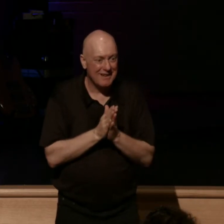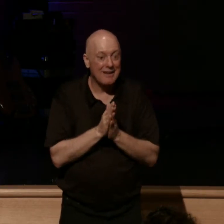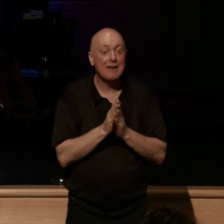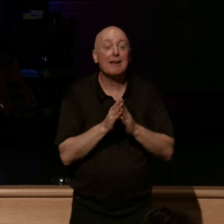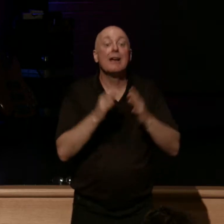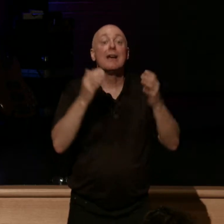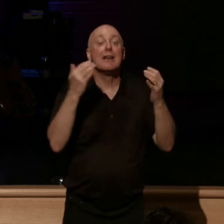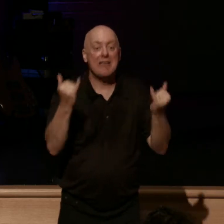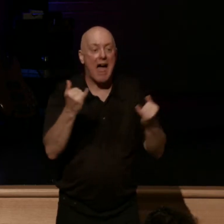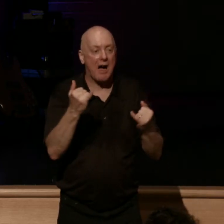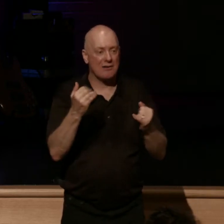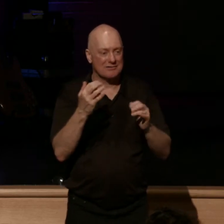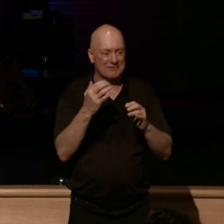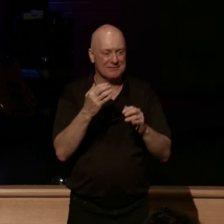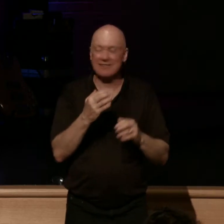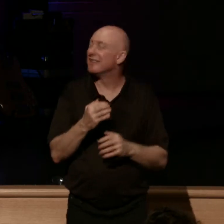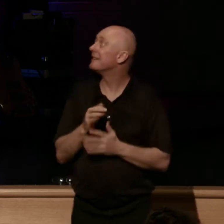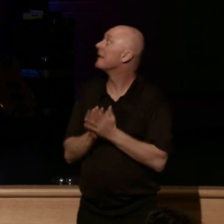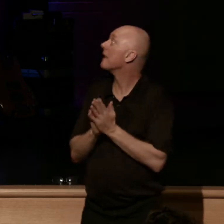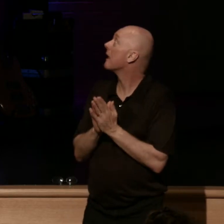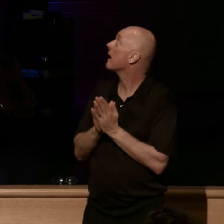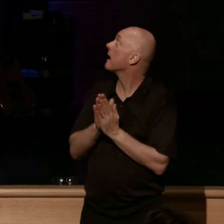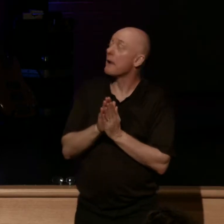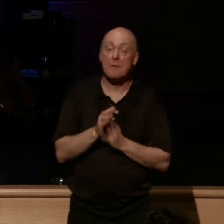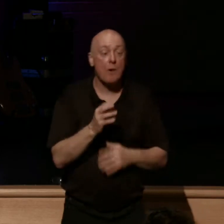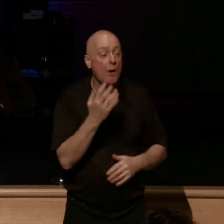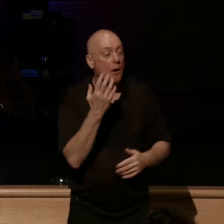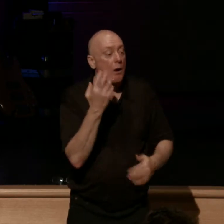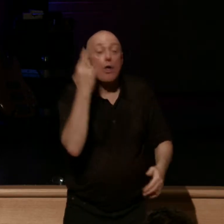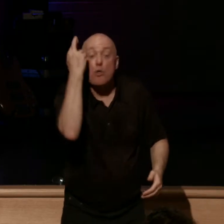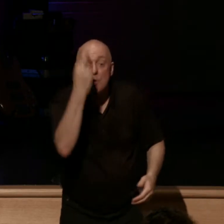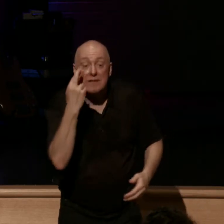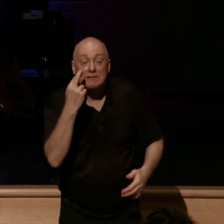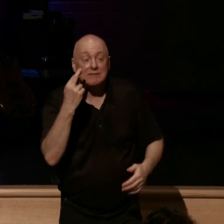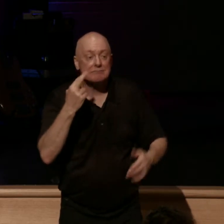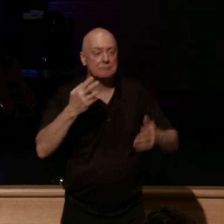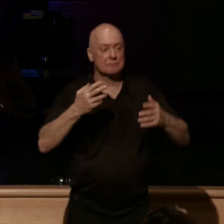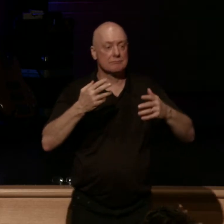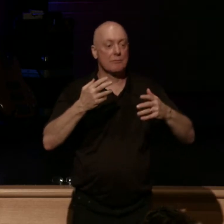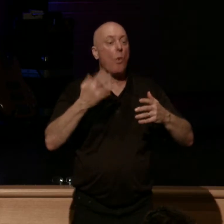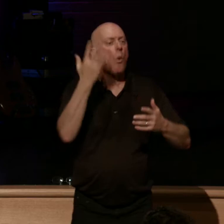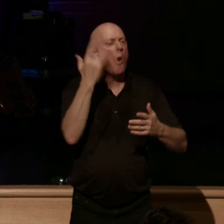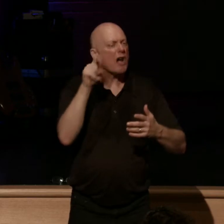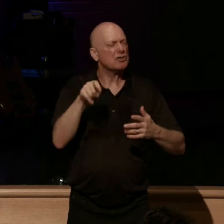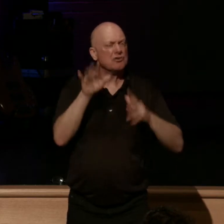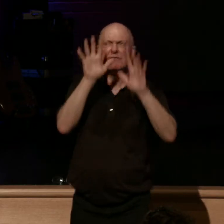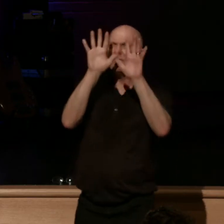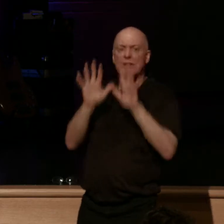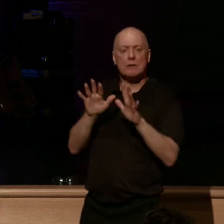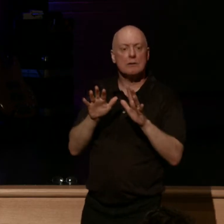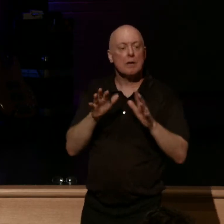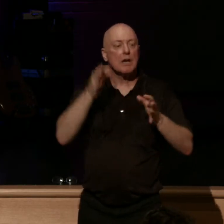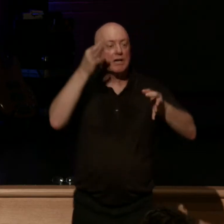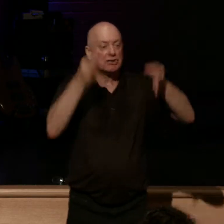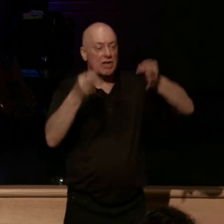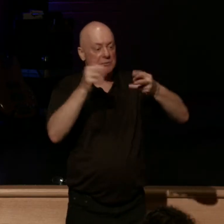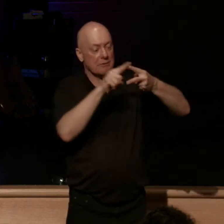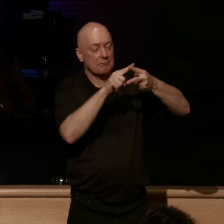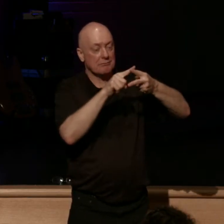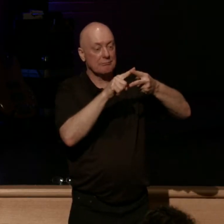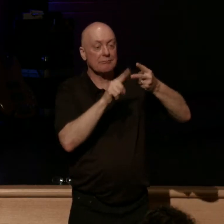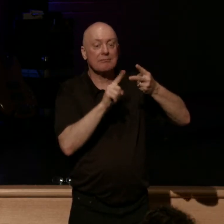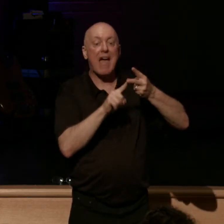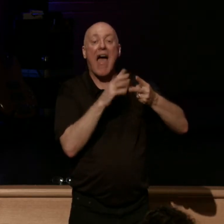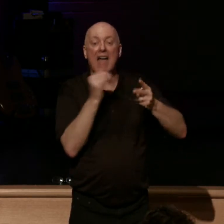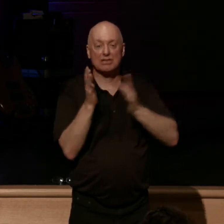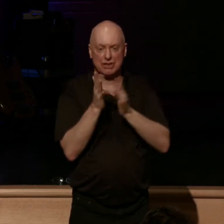well, now we get two J's. All right. Here's a reason to fear: judgment and Jesus. Okay. This is the reason now